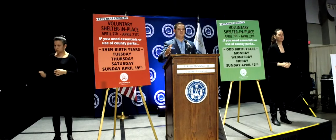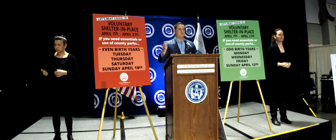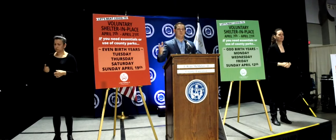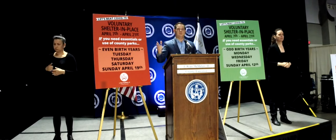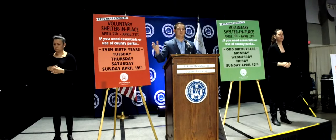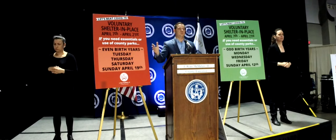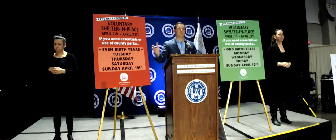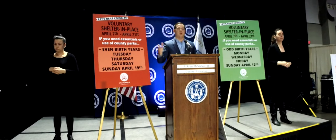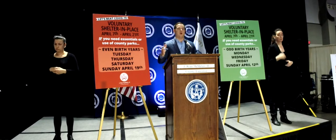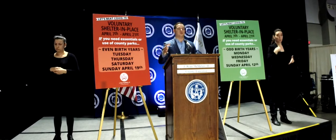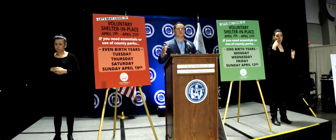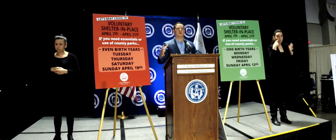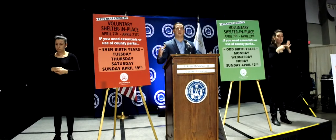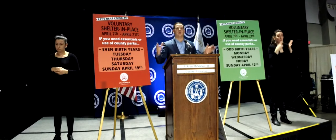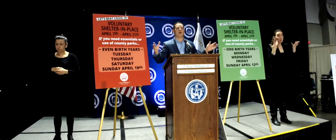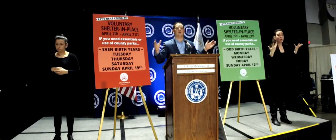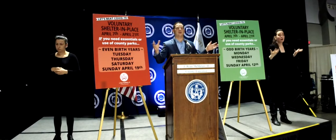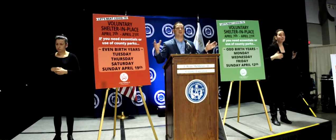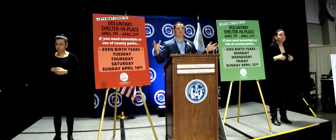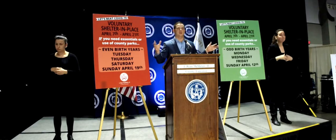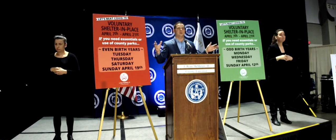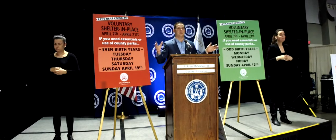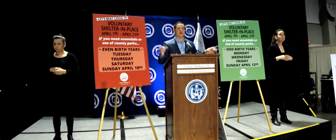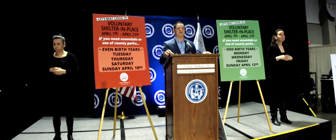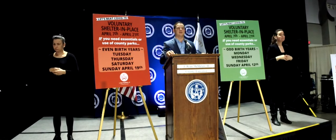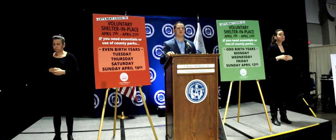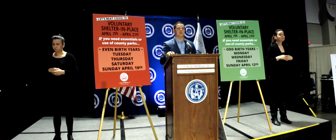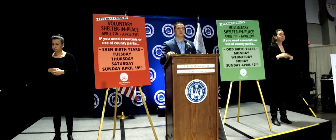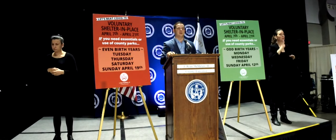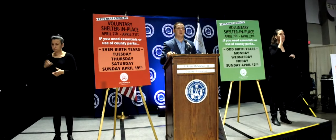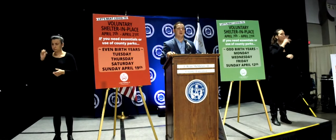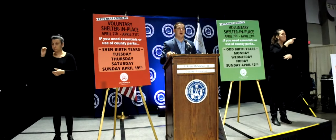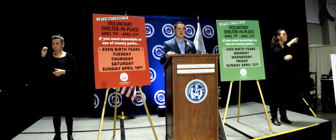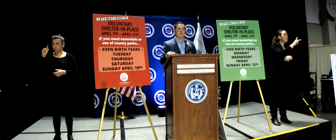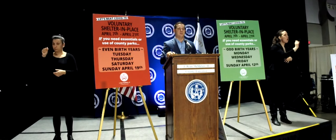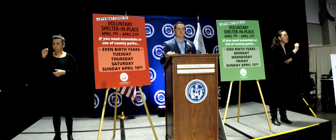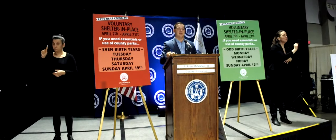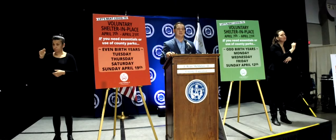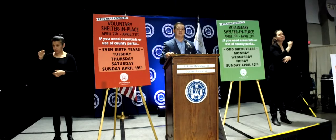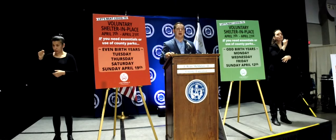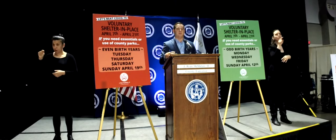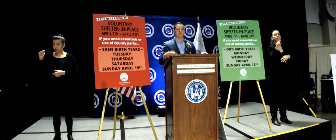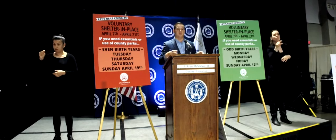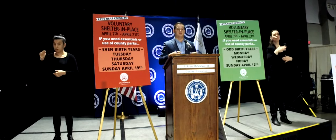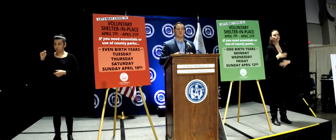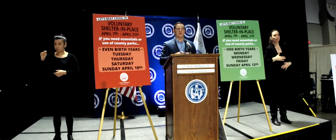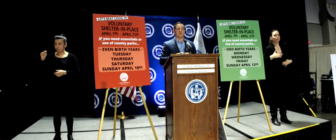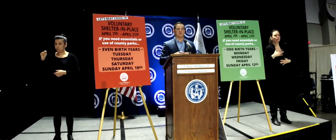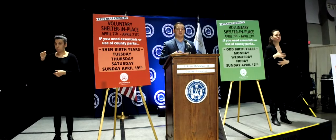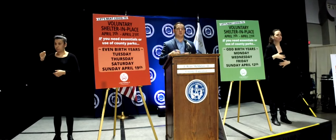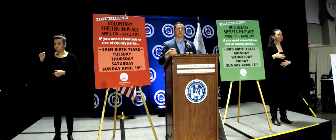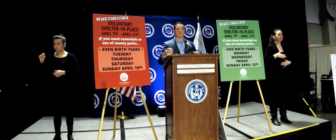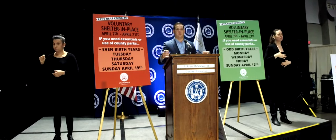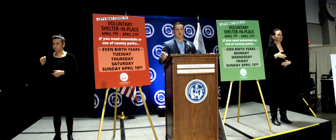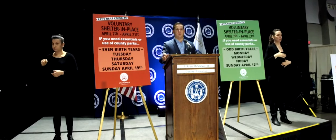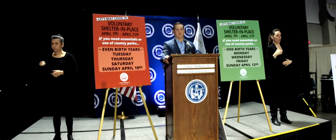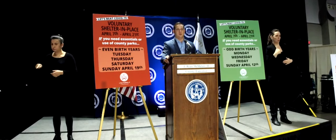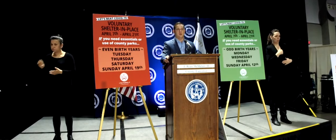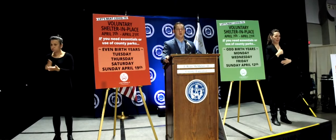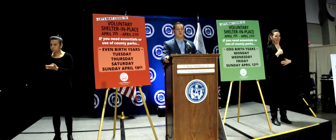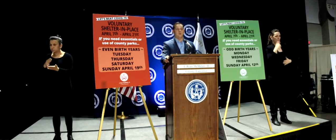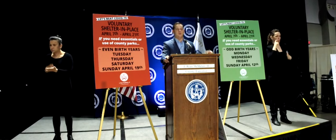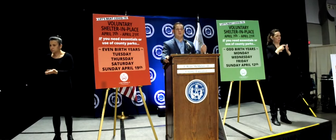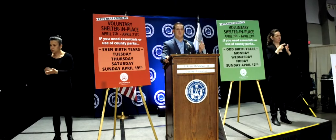various parks-related or recreational-related activity presents opportunities for the virus to spread to new